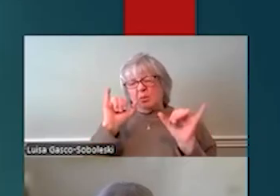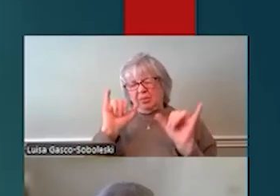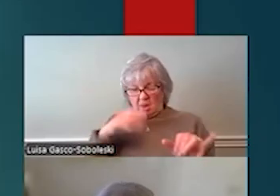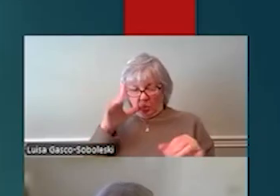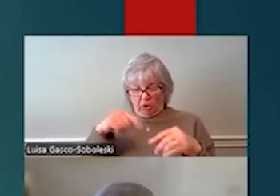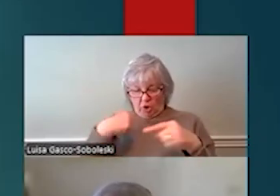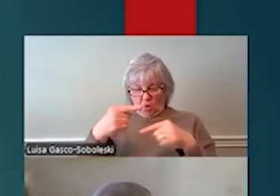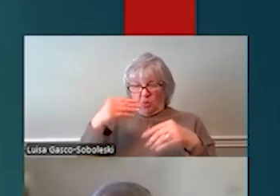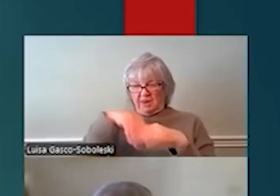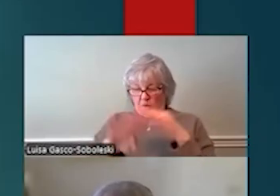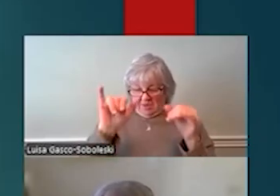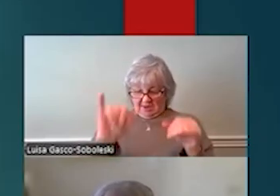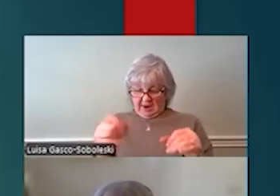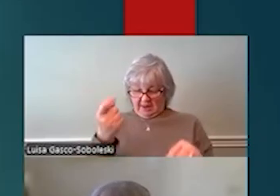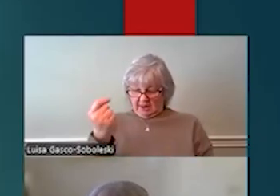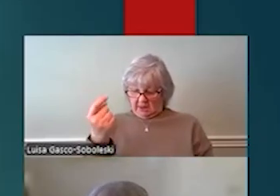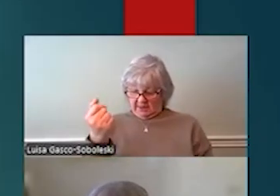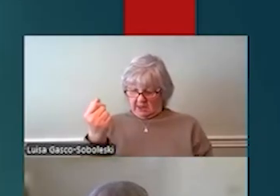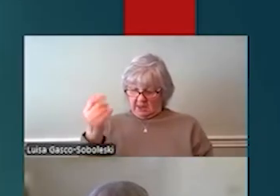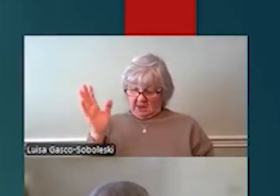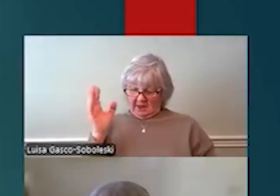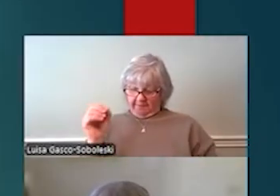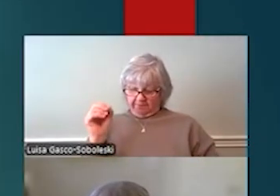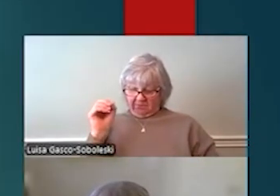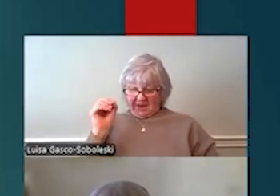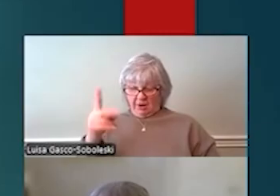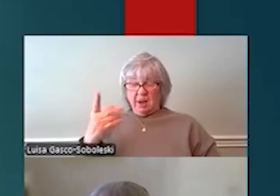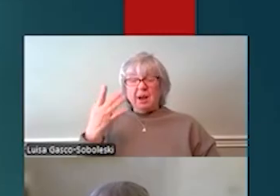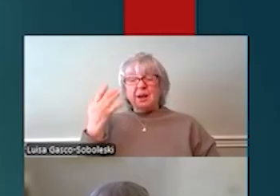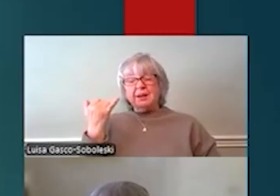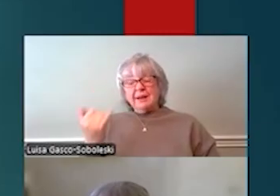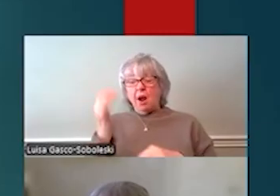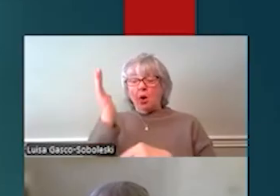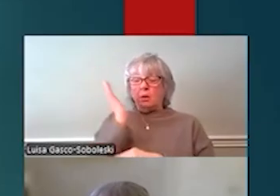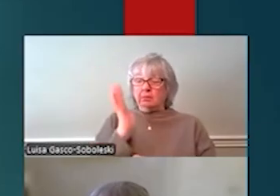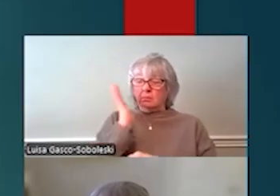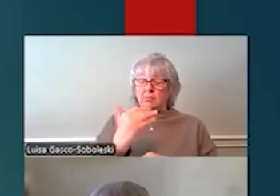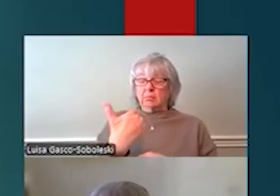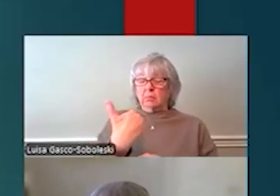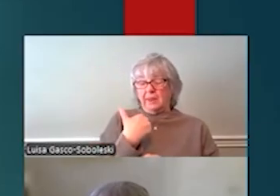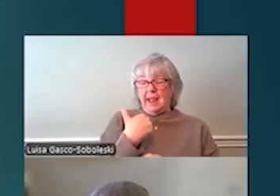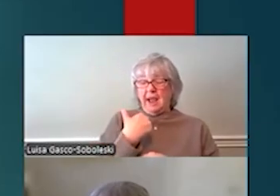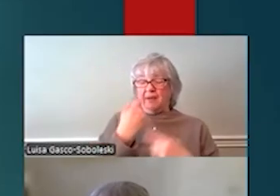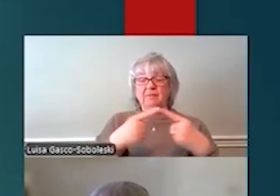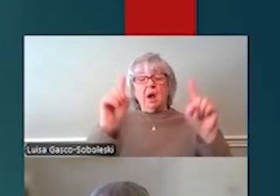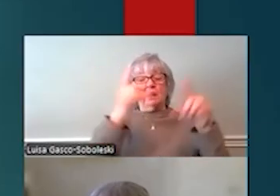They are required to provide access. There is no excuse for that anymore with the ADA.